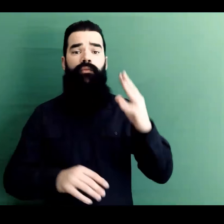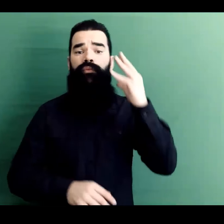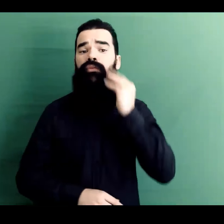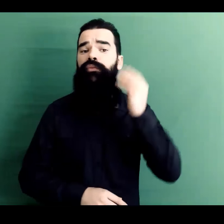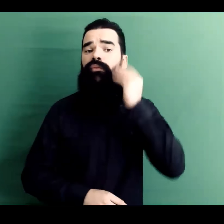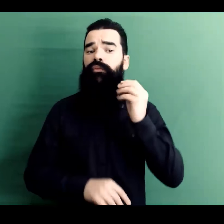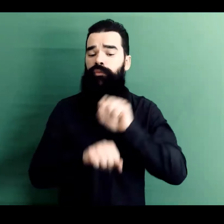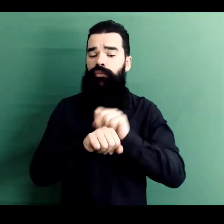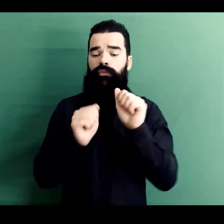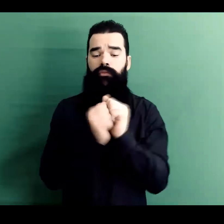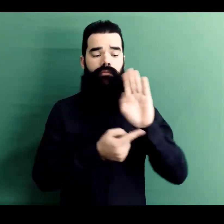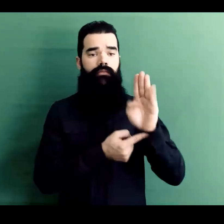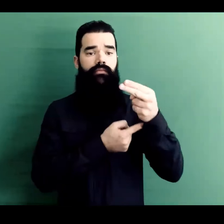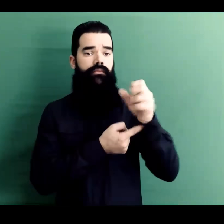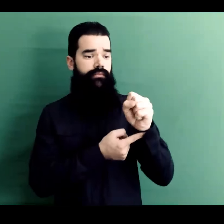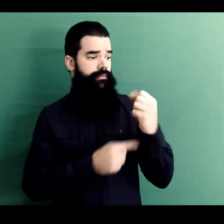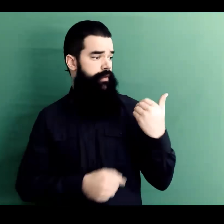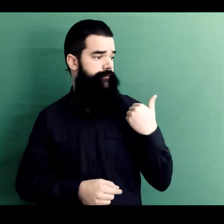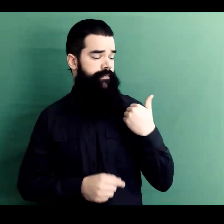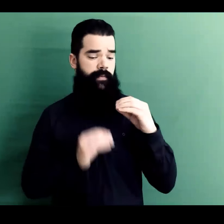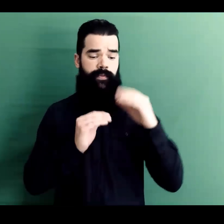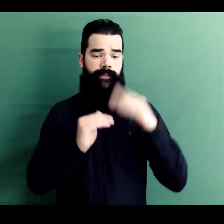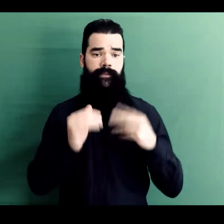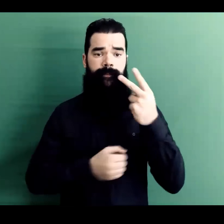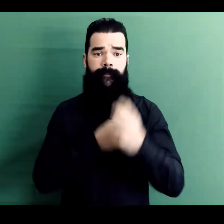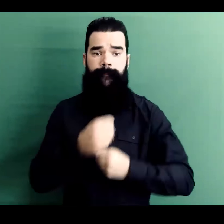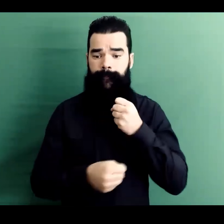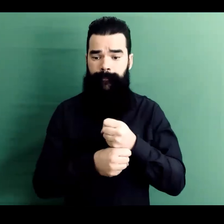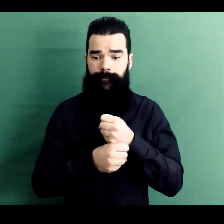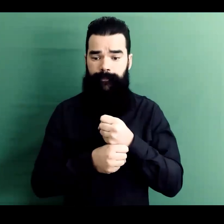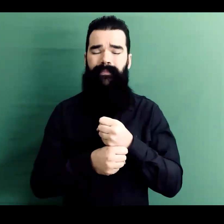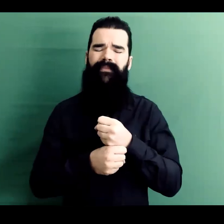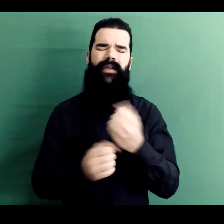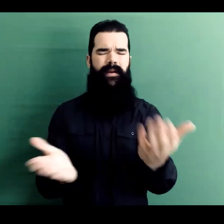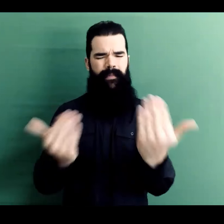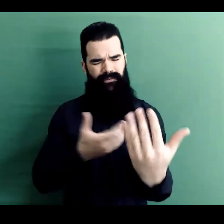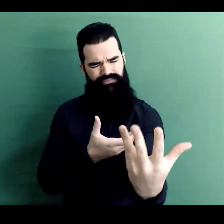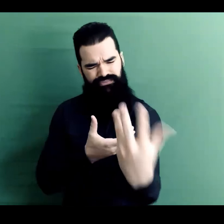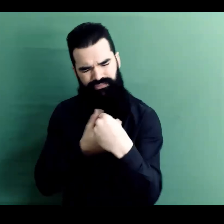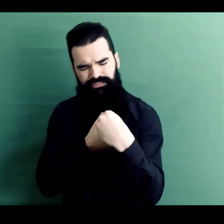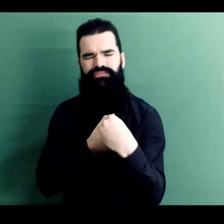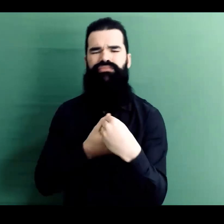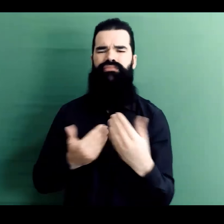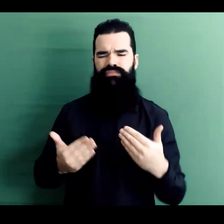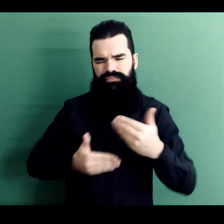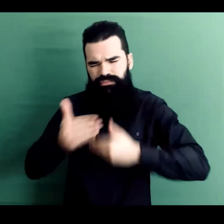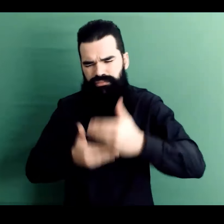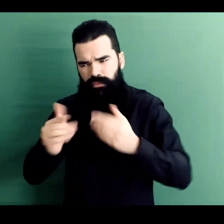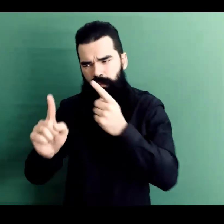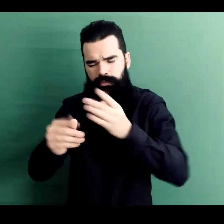Anyone interacting with or working in behavioral health services over the past 2 years is invited to